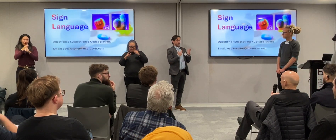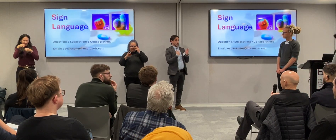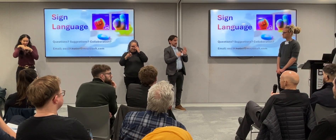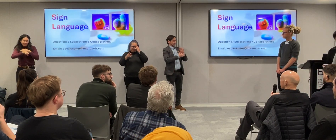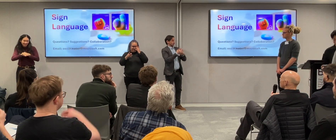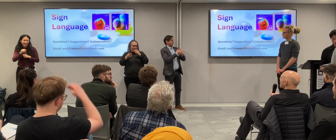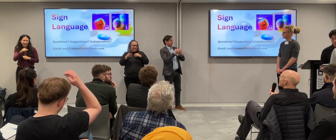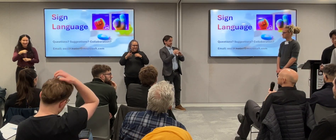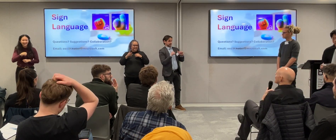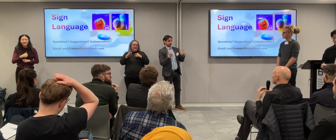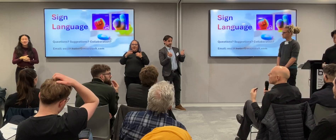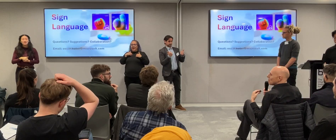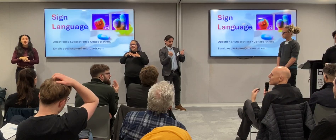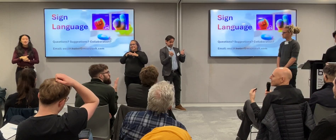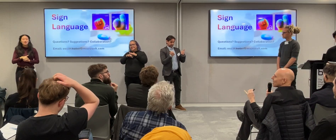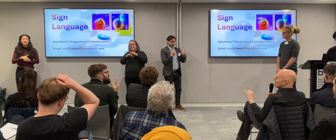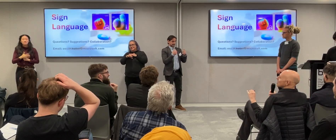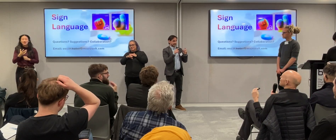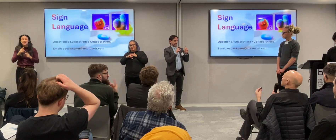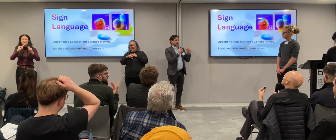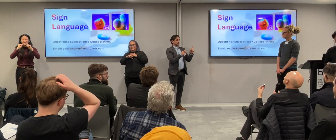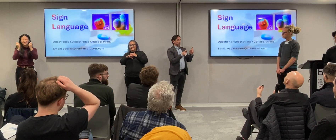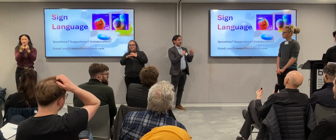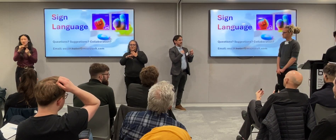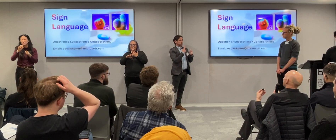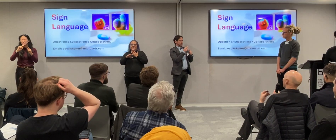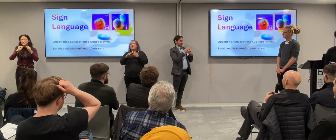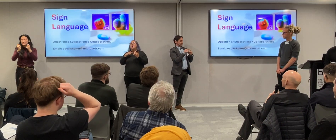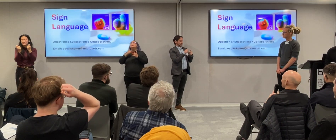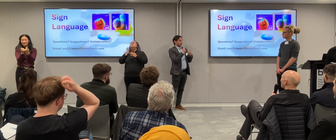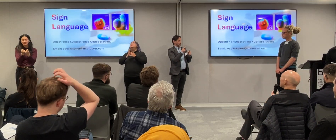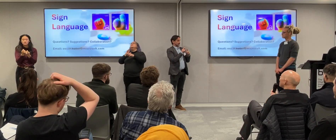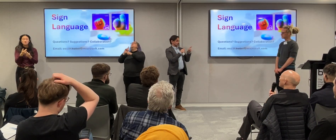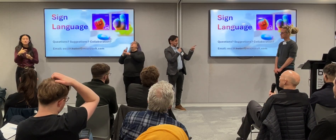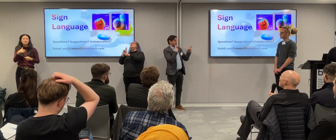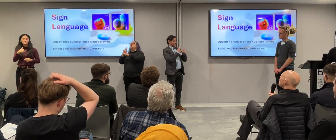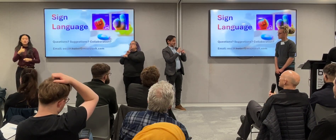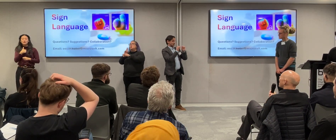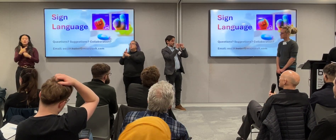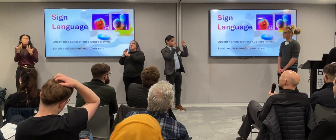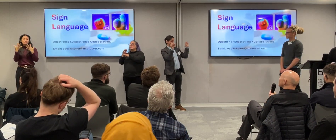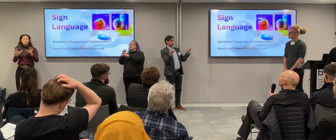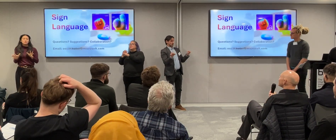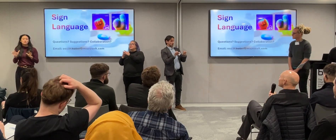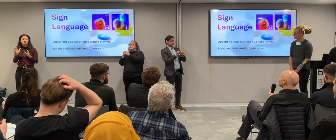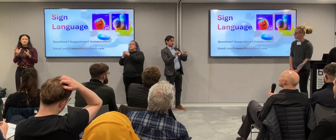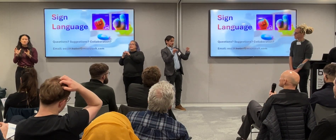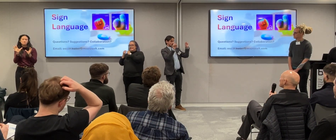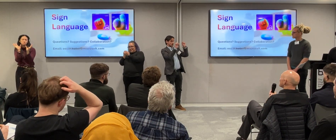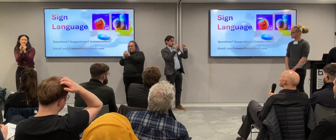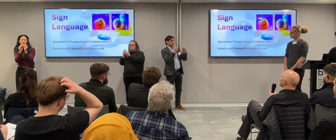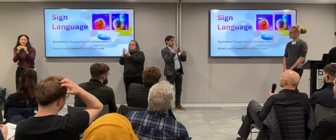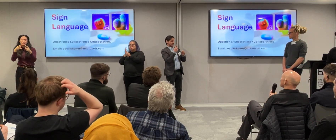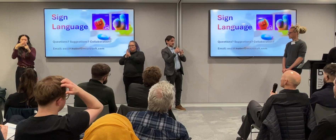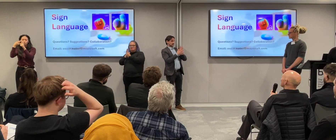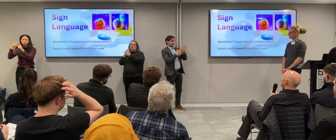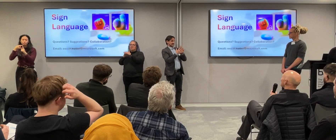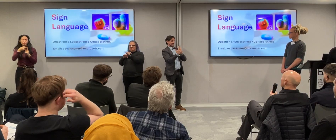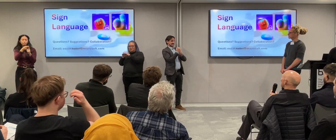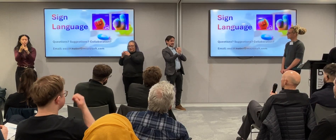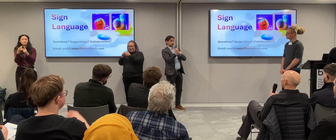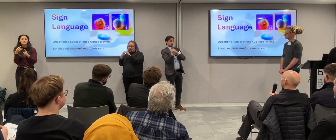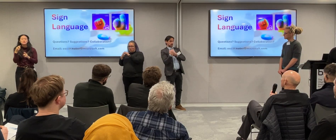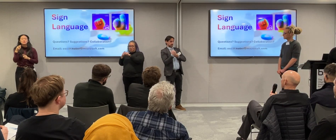there were accessibility issues with MS Teams. Sorry, I used to use it, not work there before. And so when you were talking about the